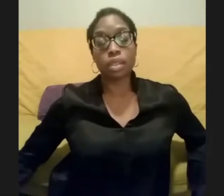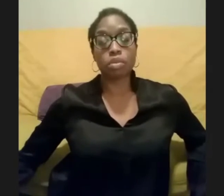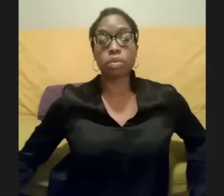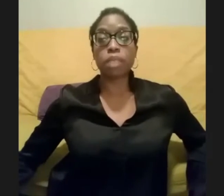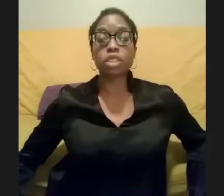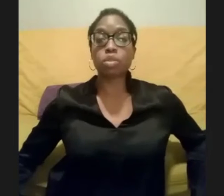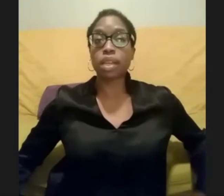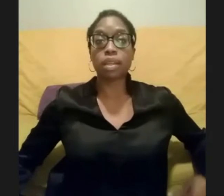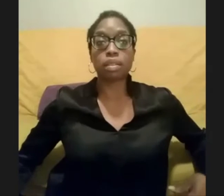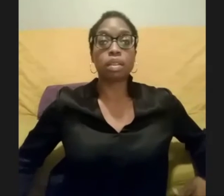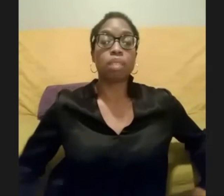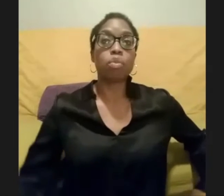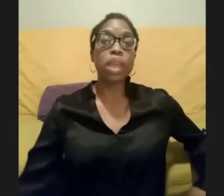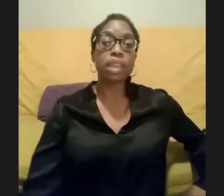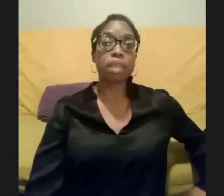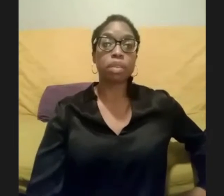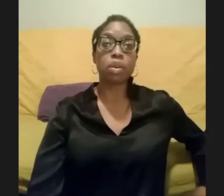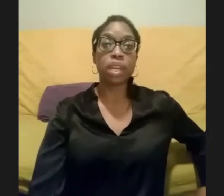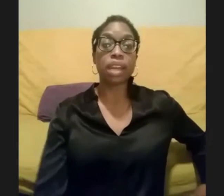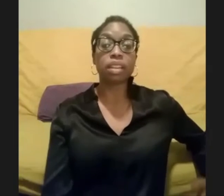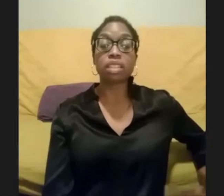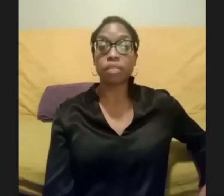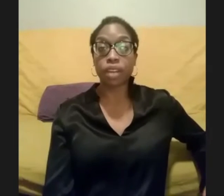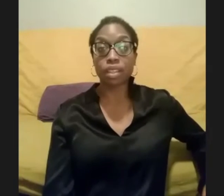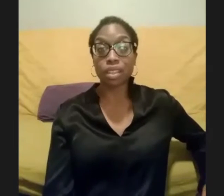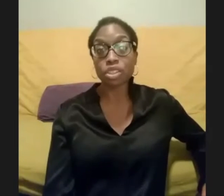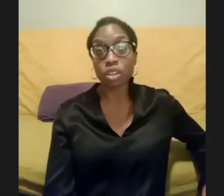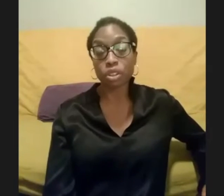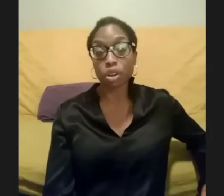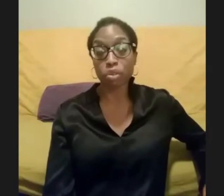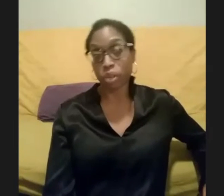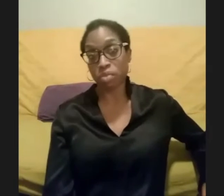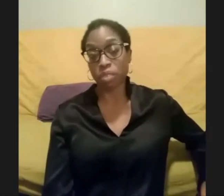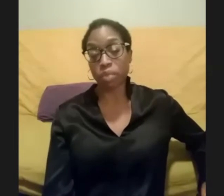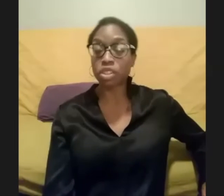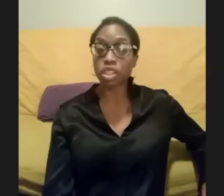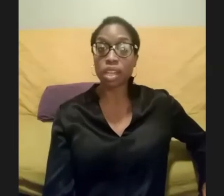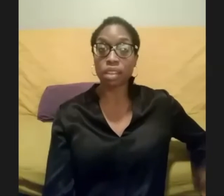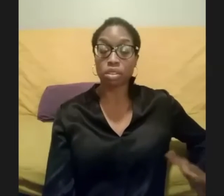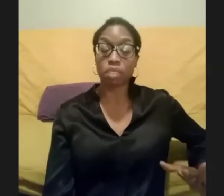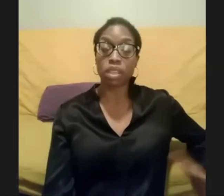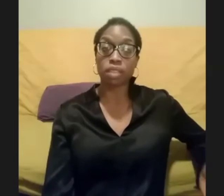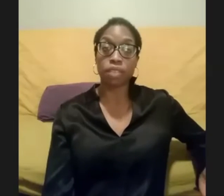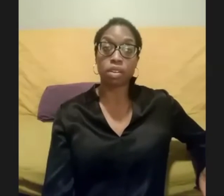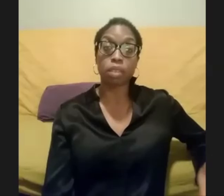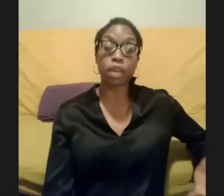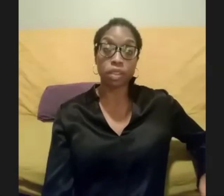disrupted menstrual cycle, weight gain, bloating, and let's say they find a lesion on your ovaries from imaging, and there's something that they find on a pelvic